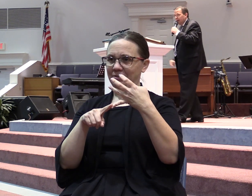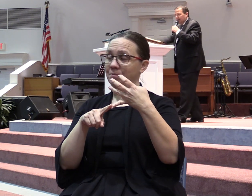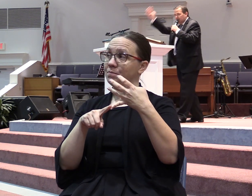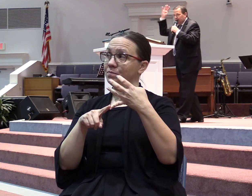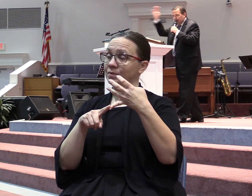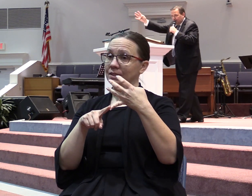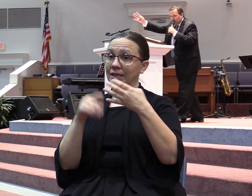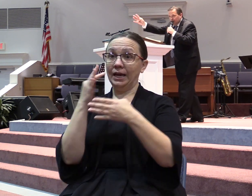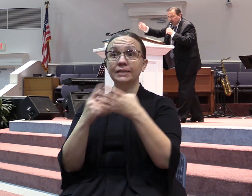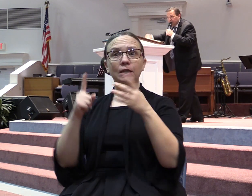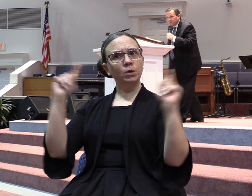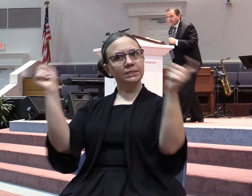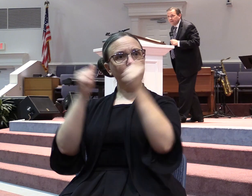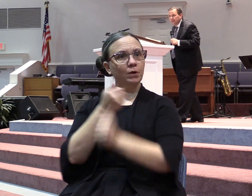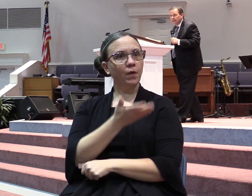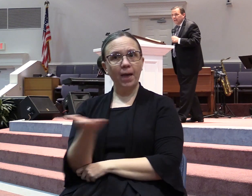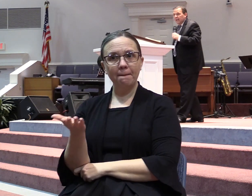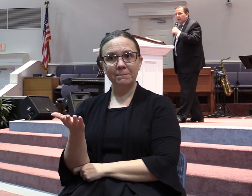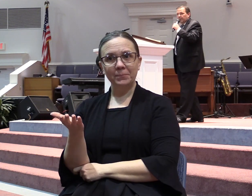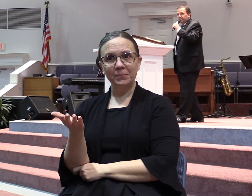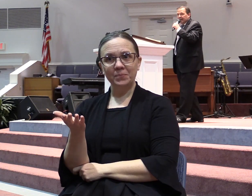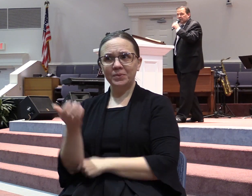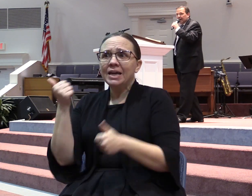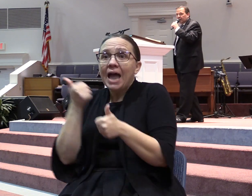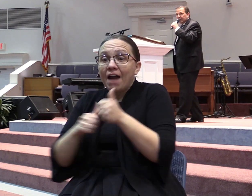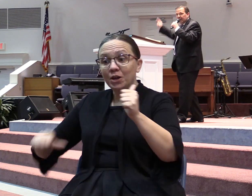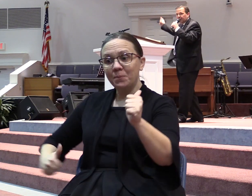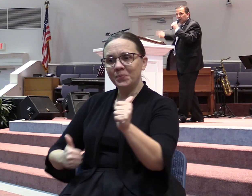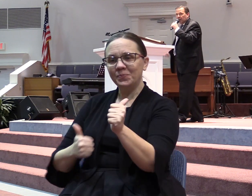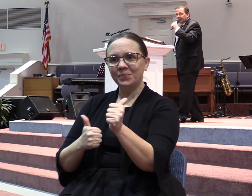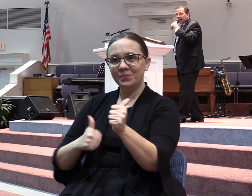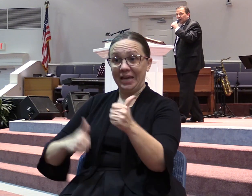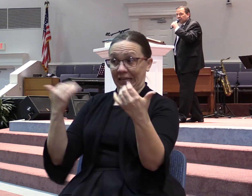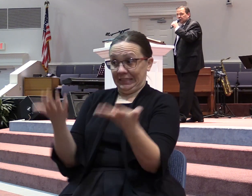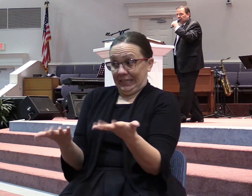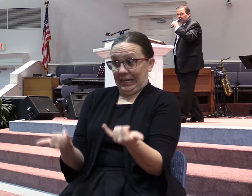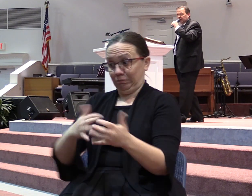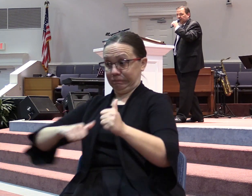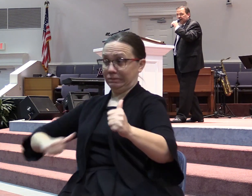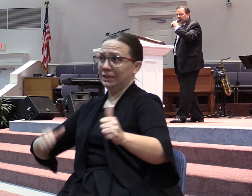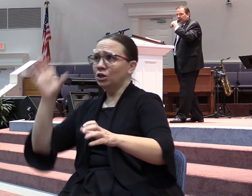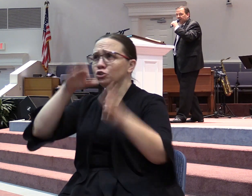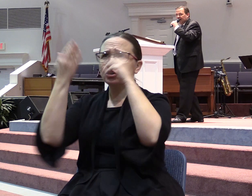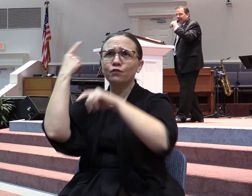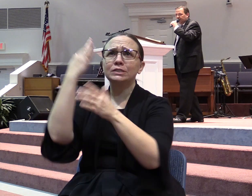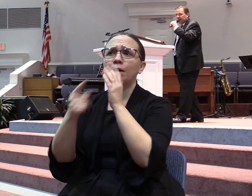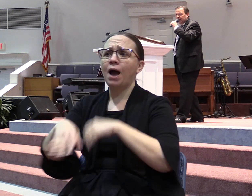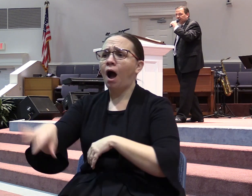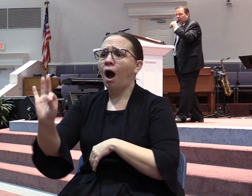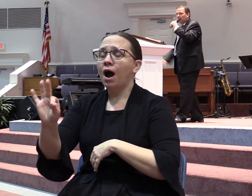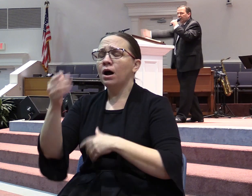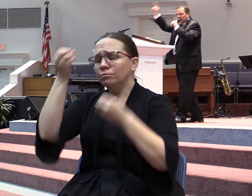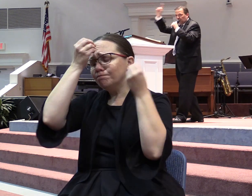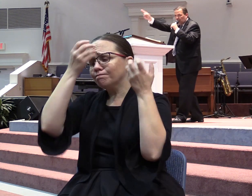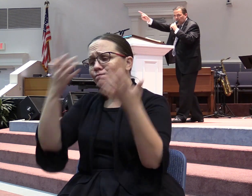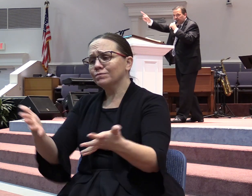alliterations, and somebody to rejoice with. Amen. Every backslider that's out there right now, they're just looking for somebody to come and find them and let them